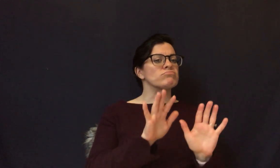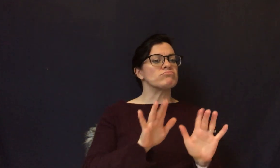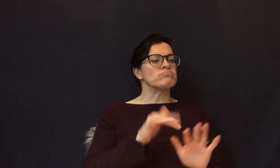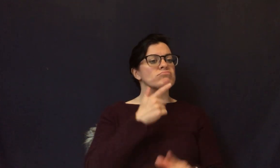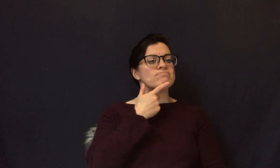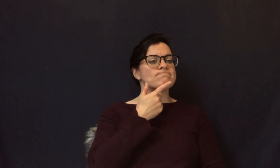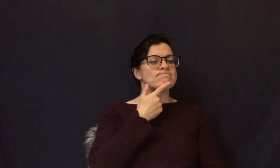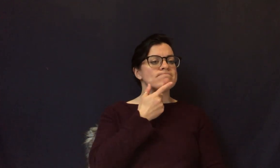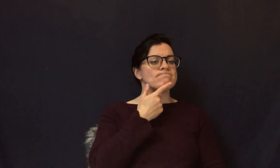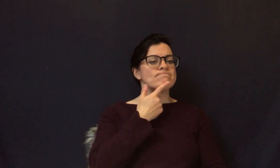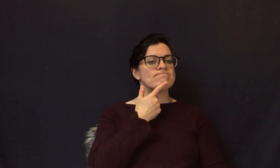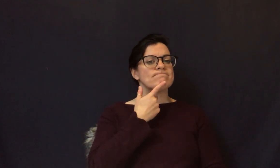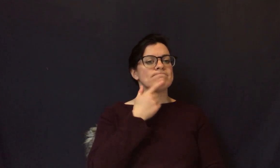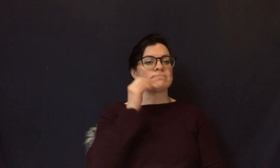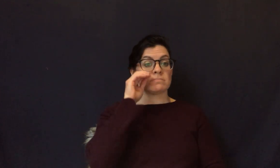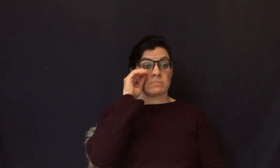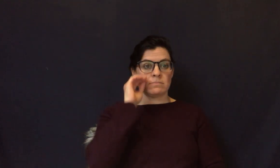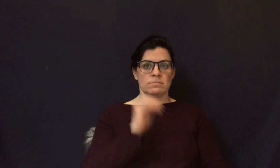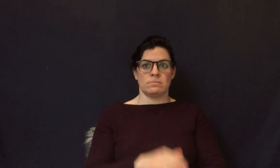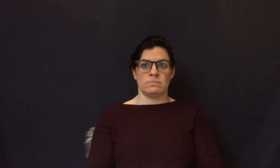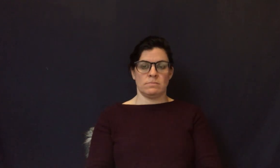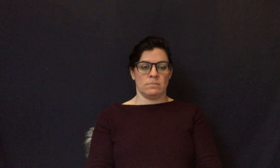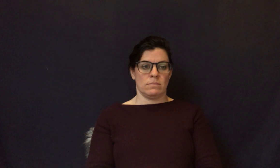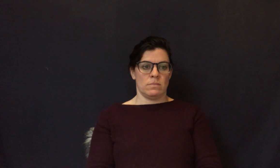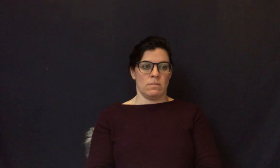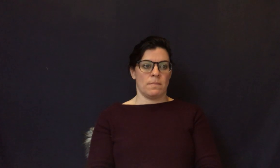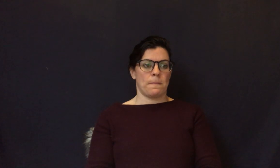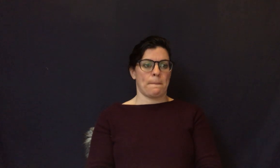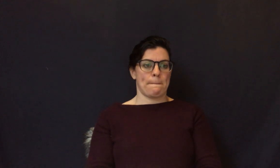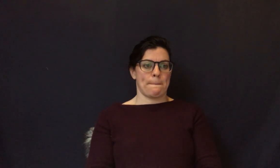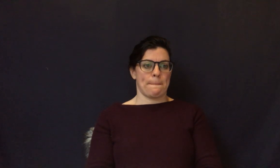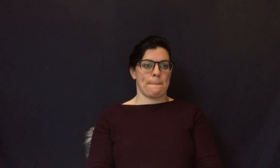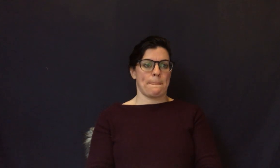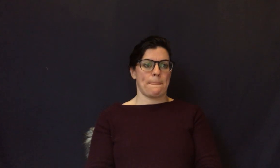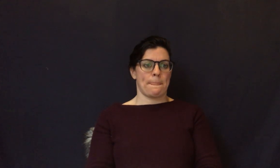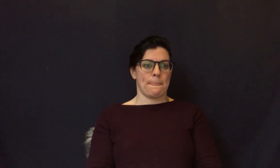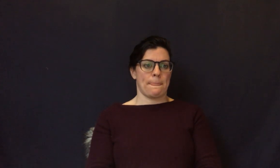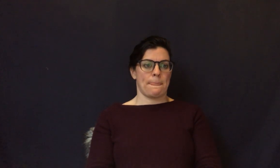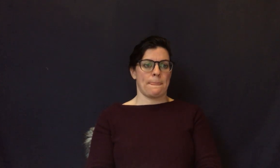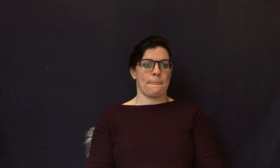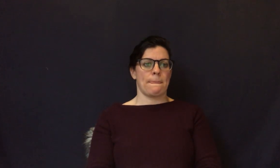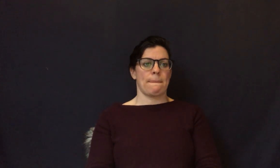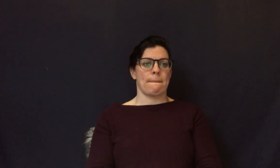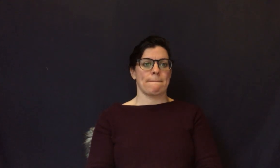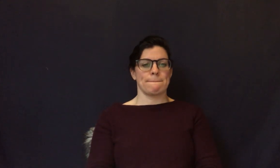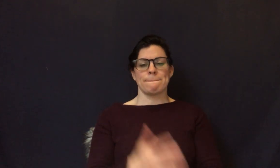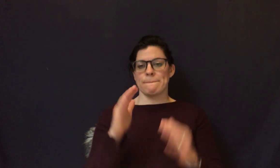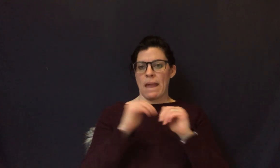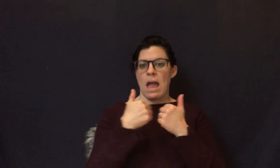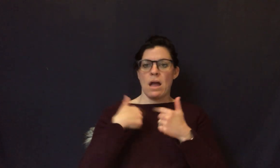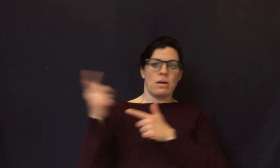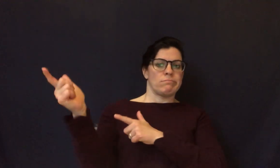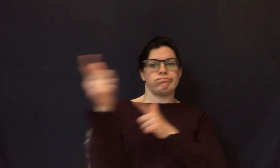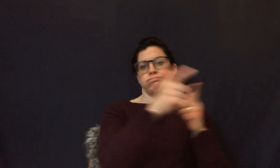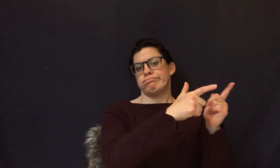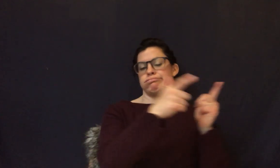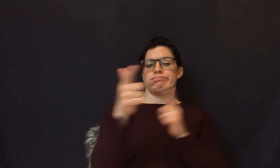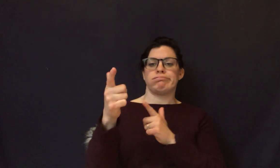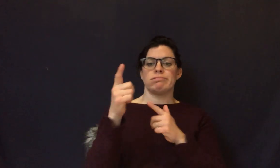did that too, aren't we? You're not an expert, okay? You're not an expert at fighting fires, all right?